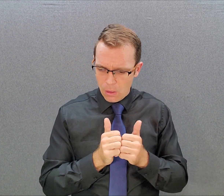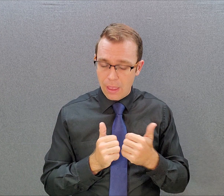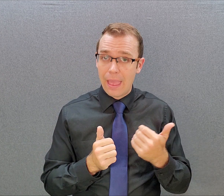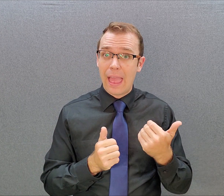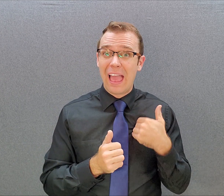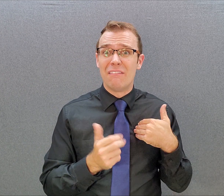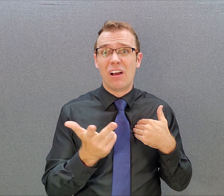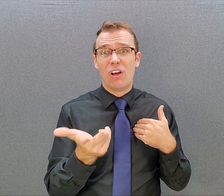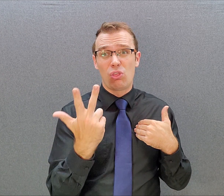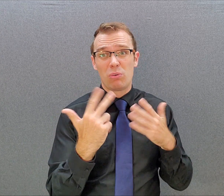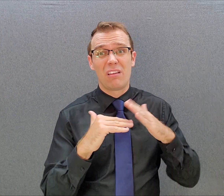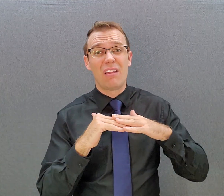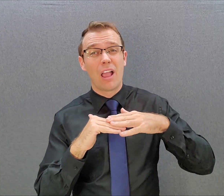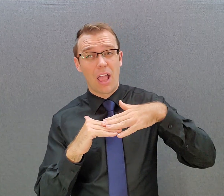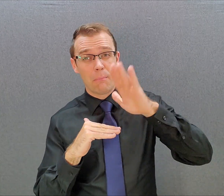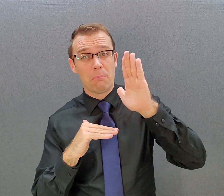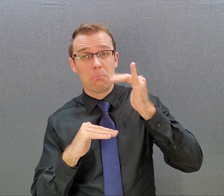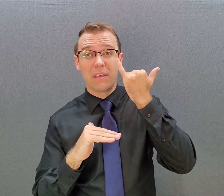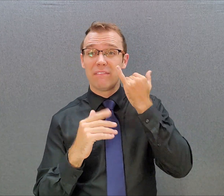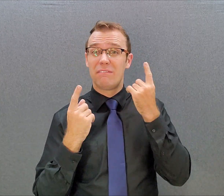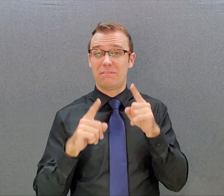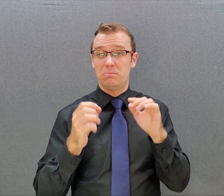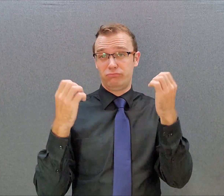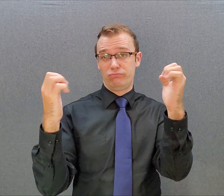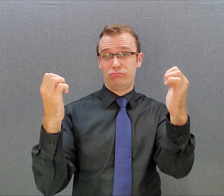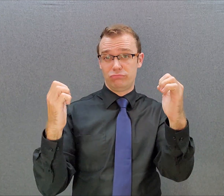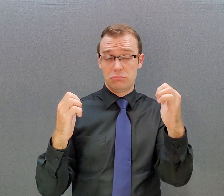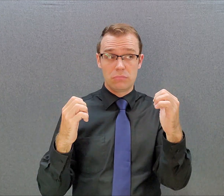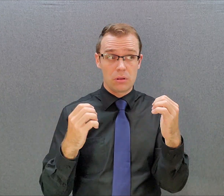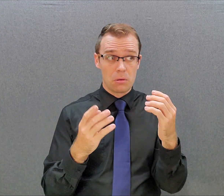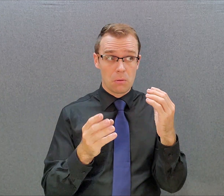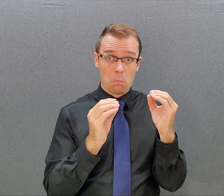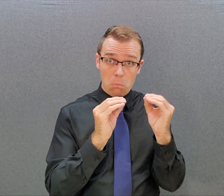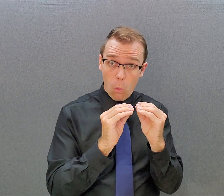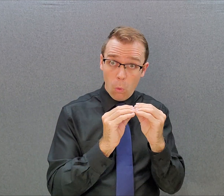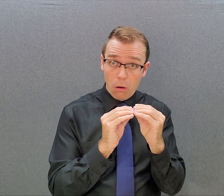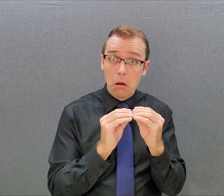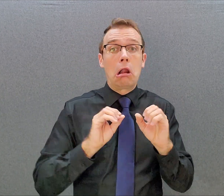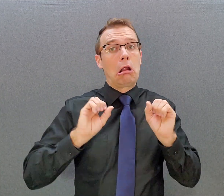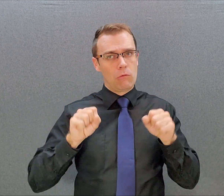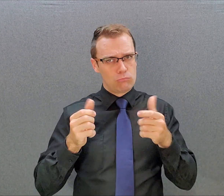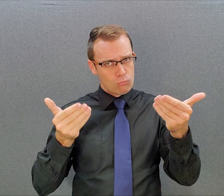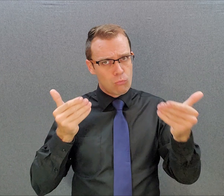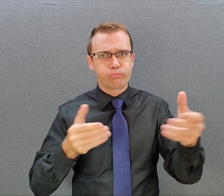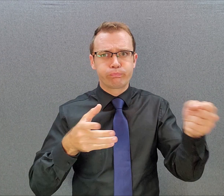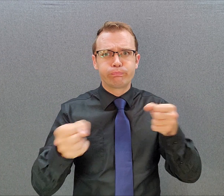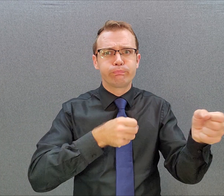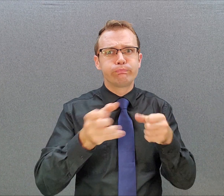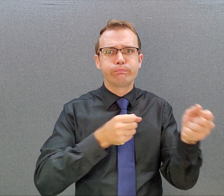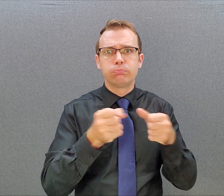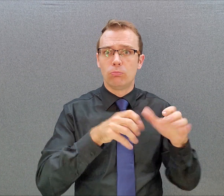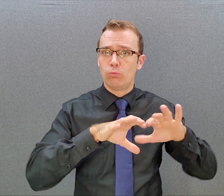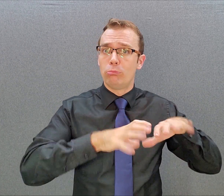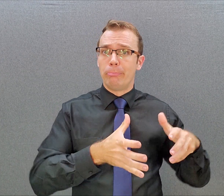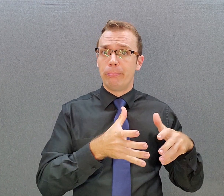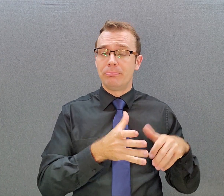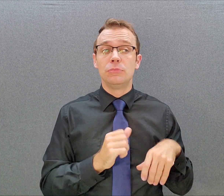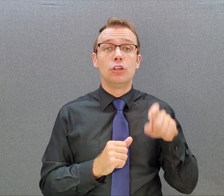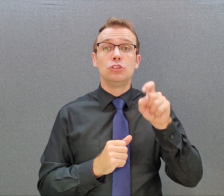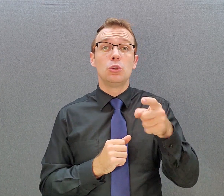at least 3 people you can contact in an emergency, and more buddies if possible. At least one person should